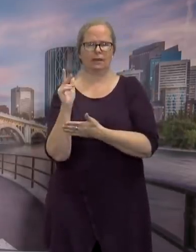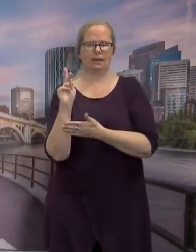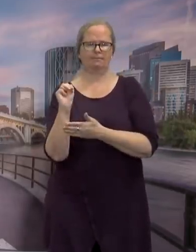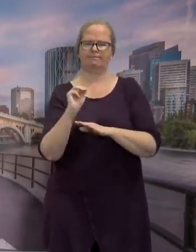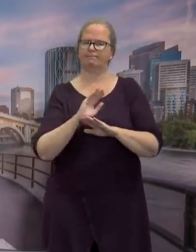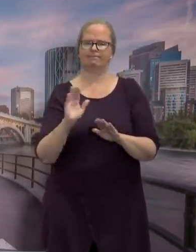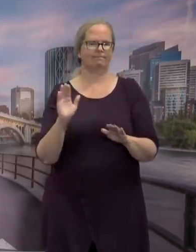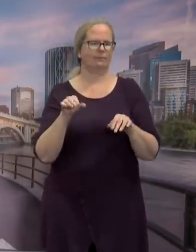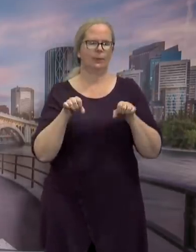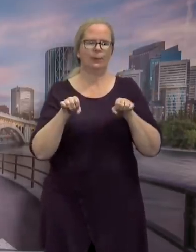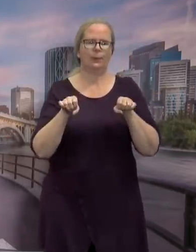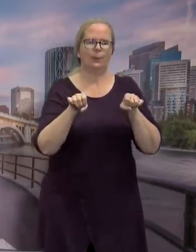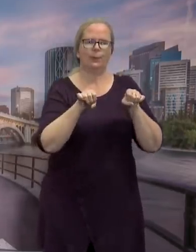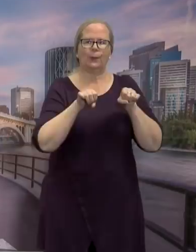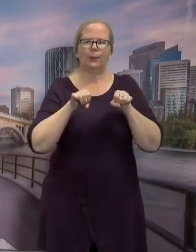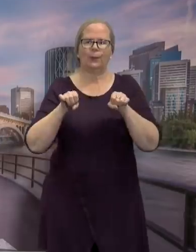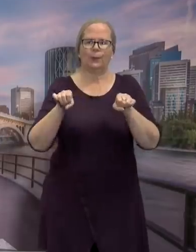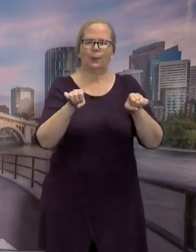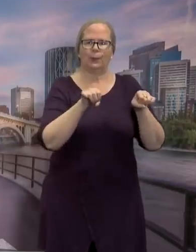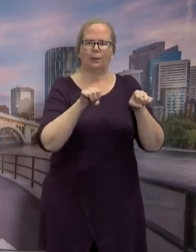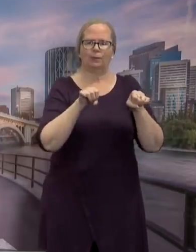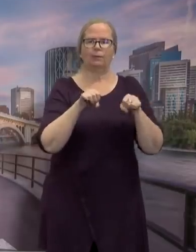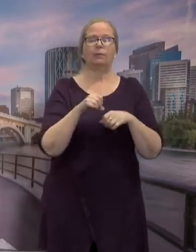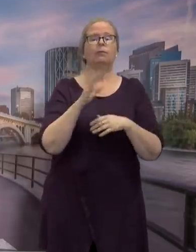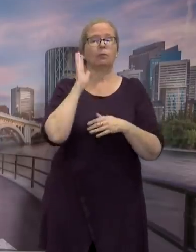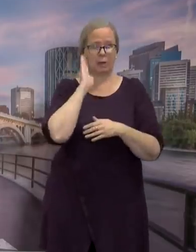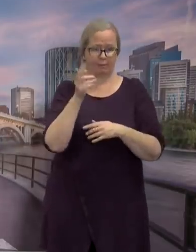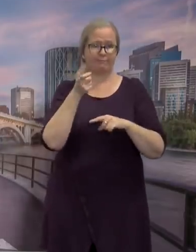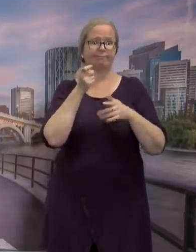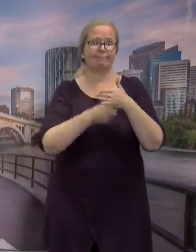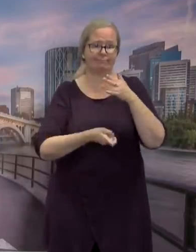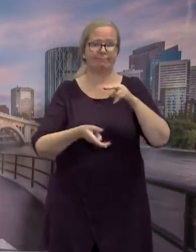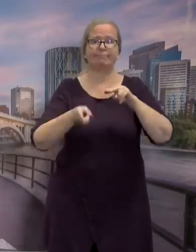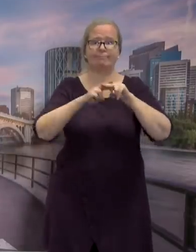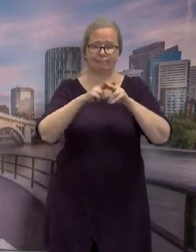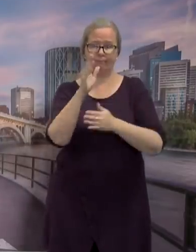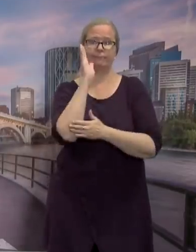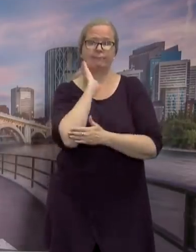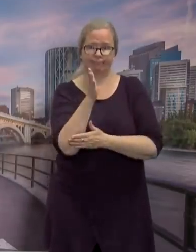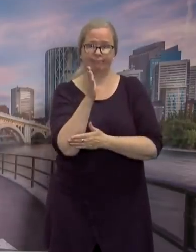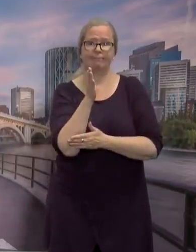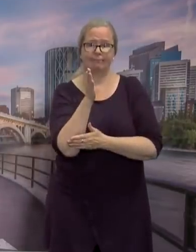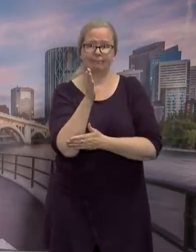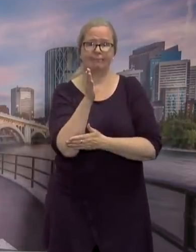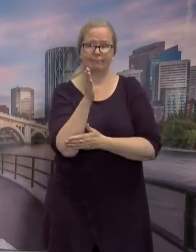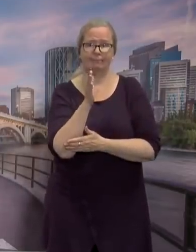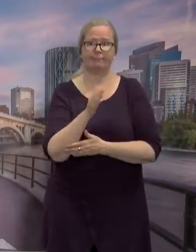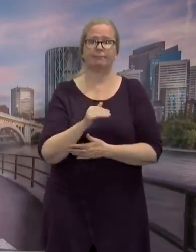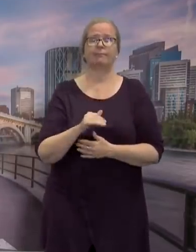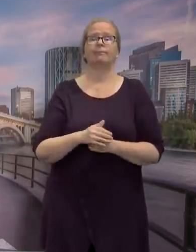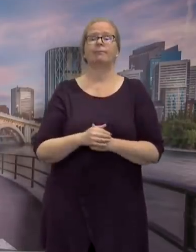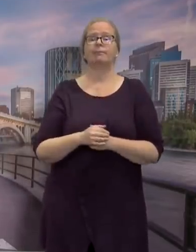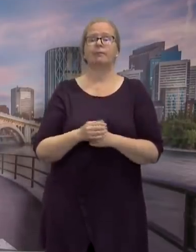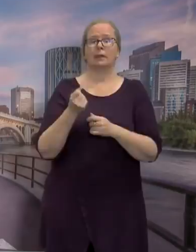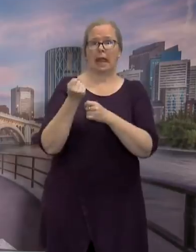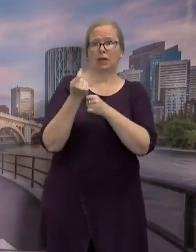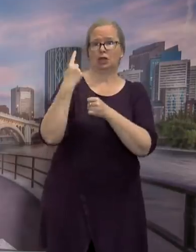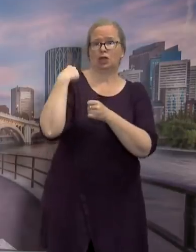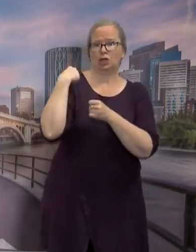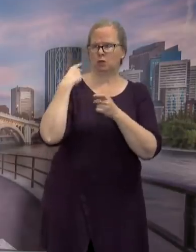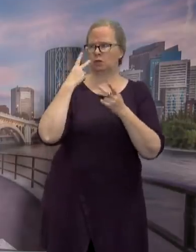places. The fines have gone up. So one of the things that we learned last year is that law-abiding scooter